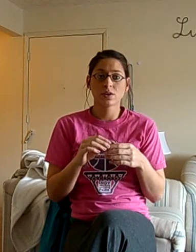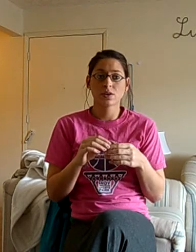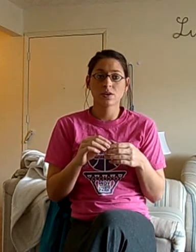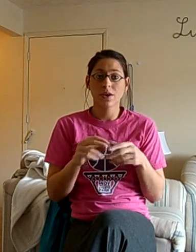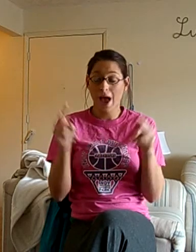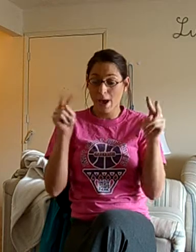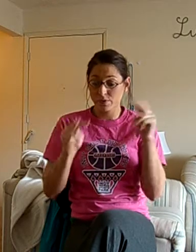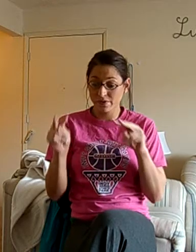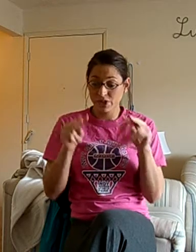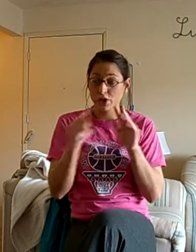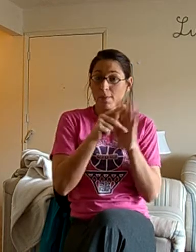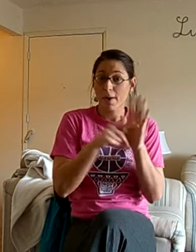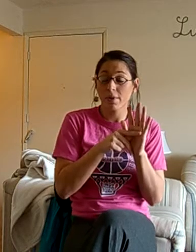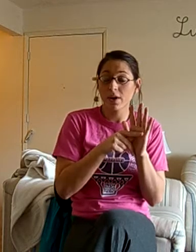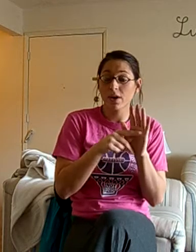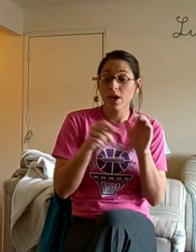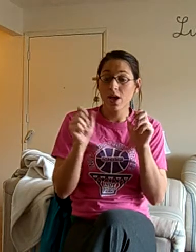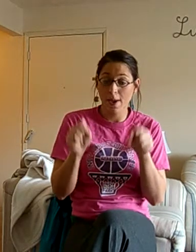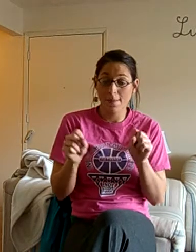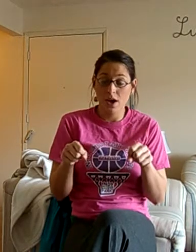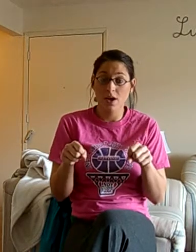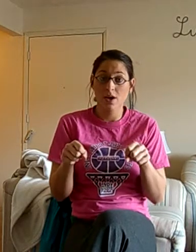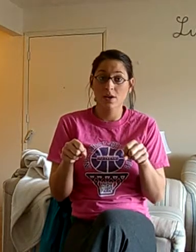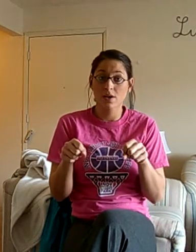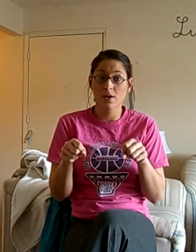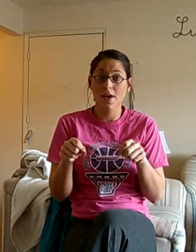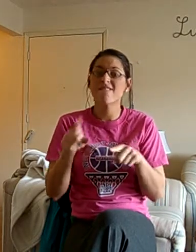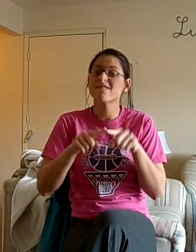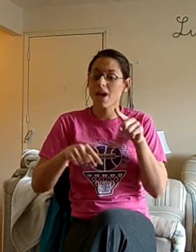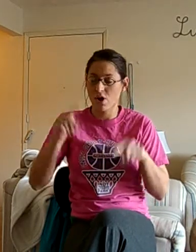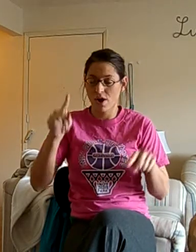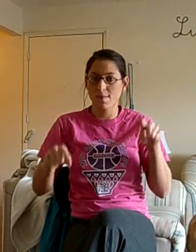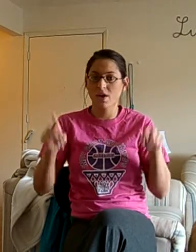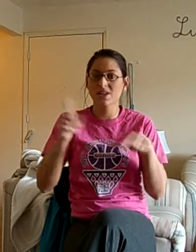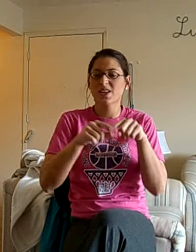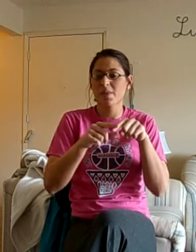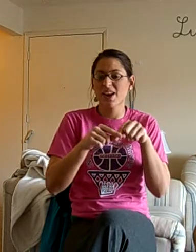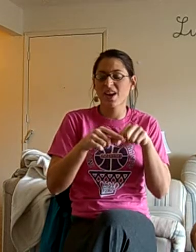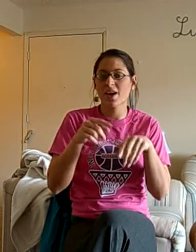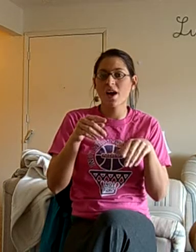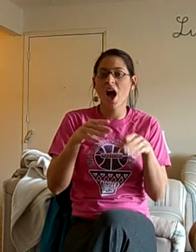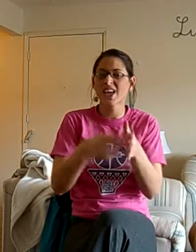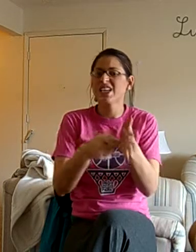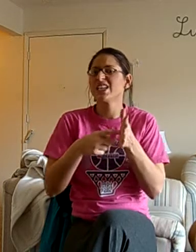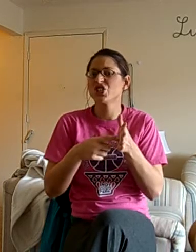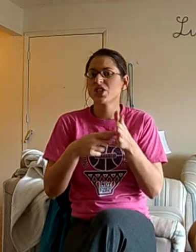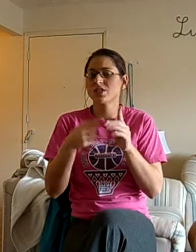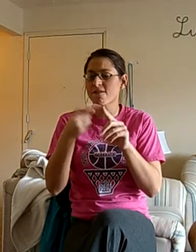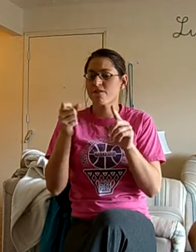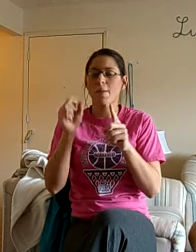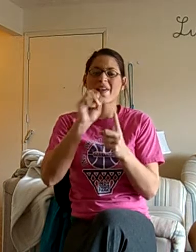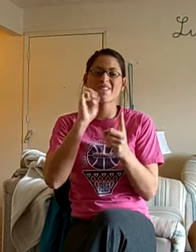observations of properties can be variable depending on the conditions of the environment.